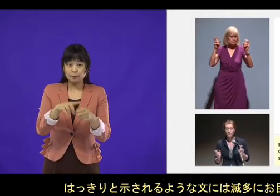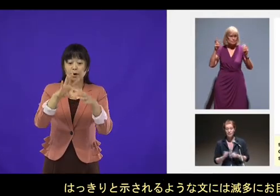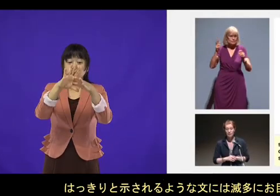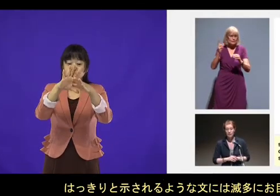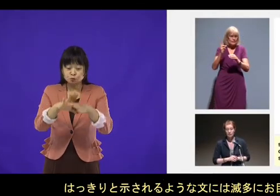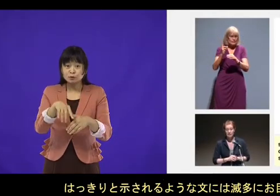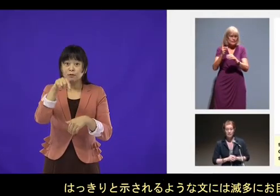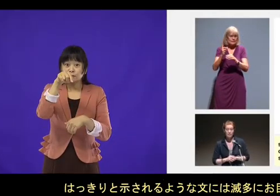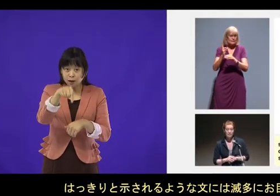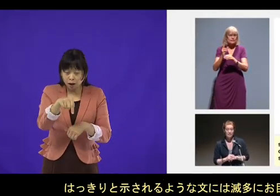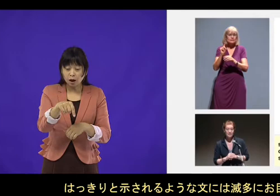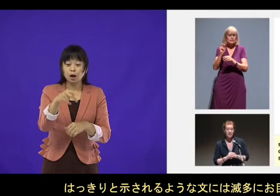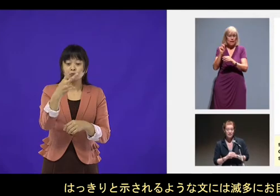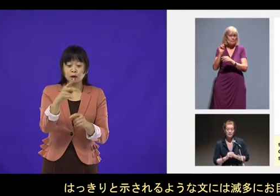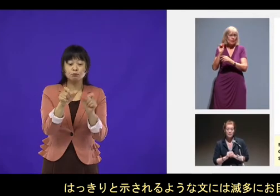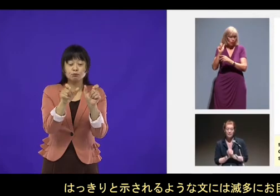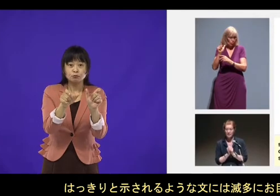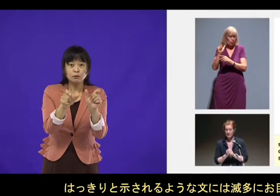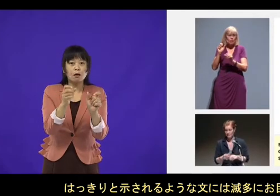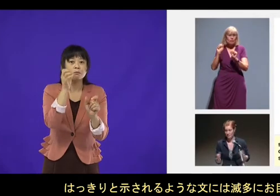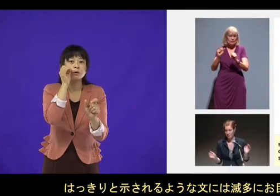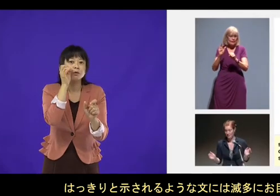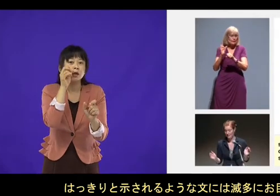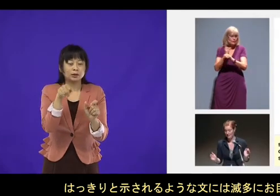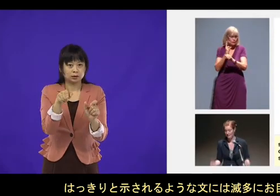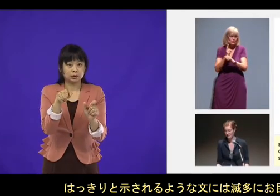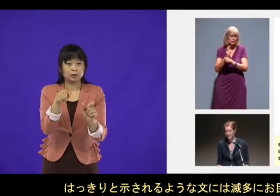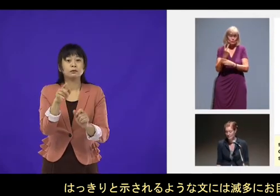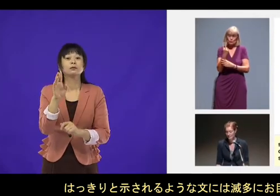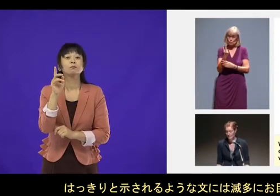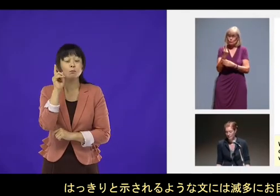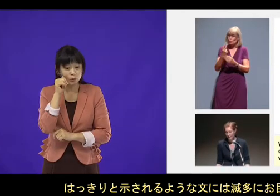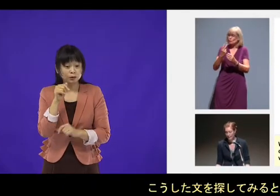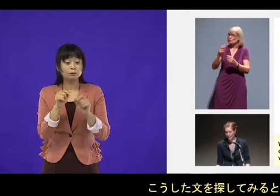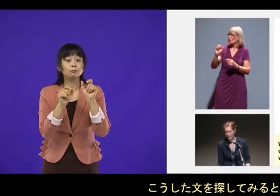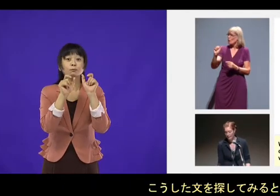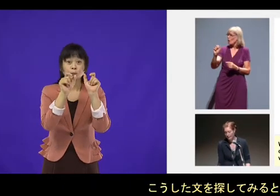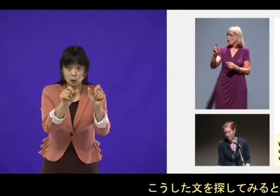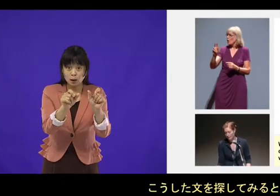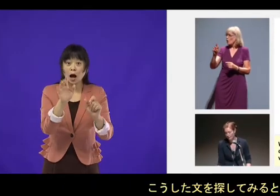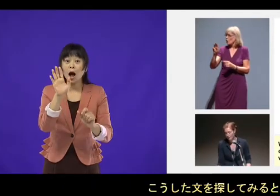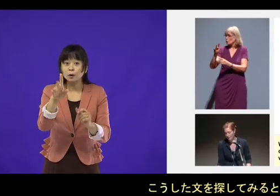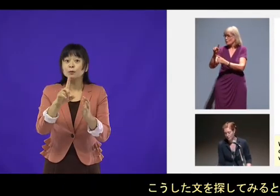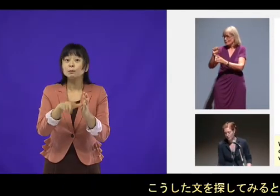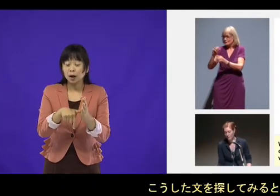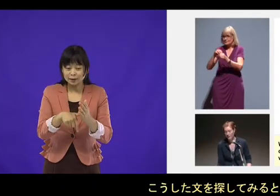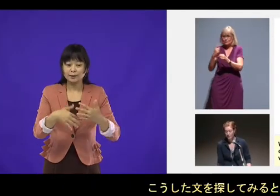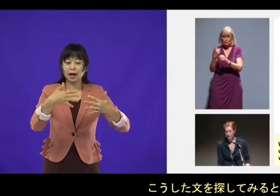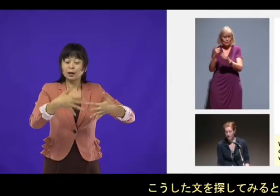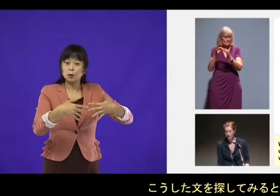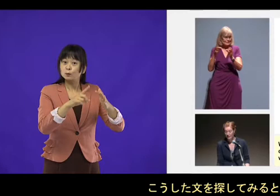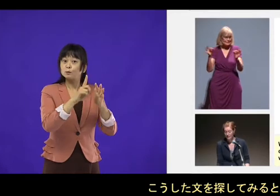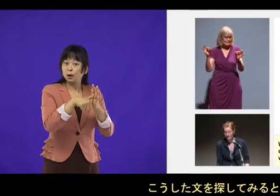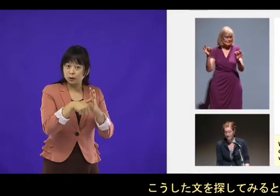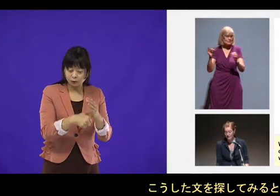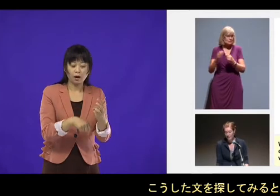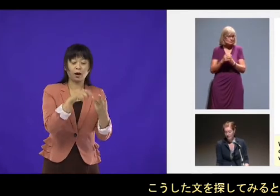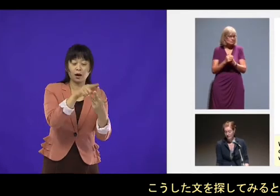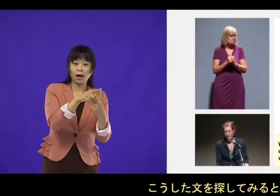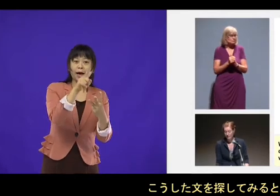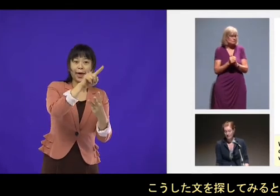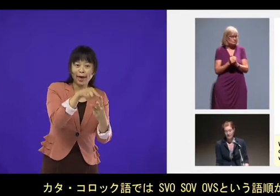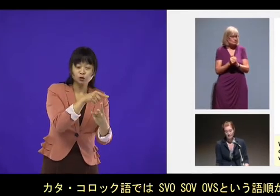2 overtly expressed arguments within one sentence. And then, so when you do find